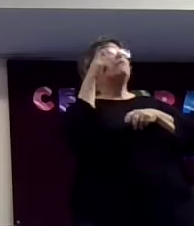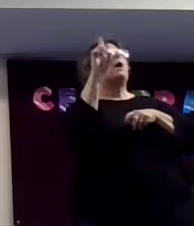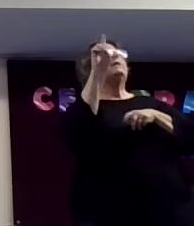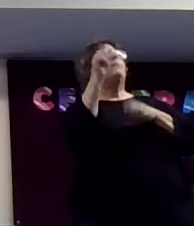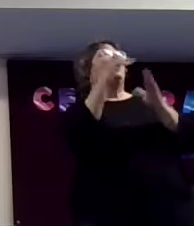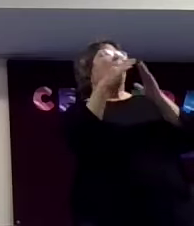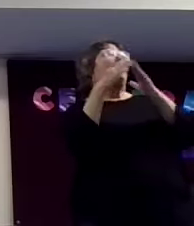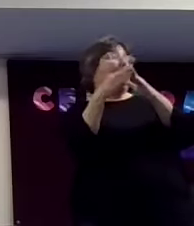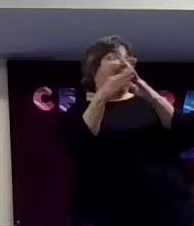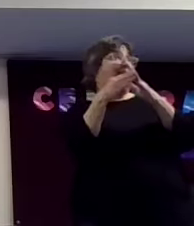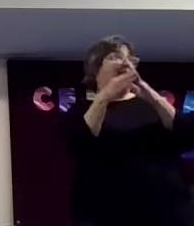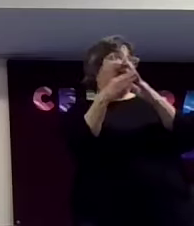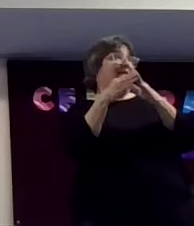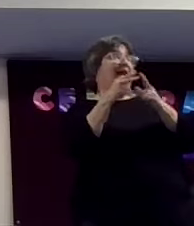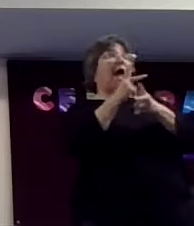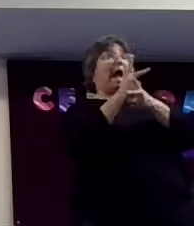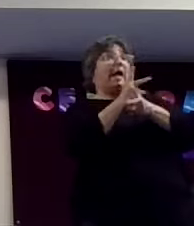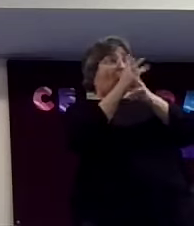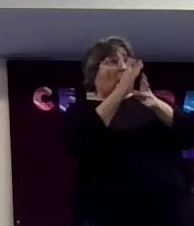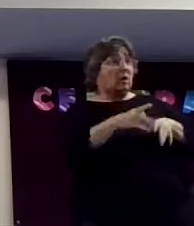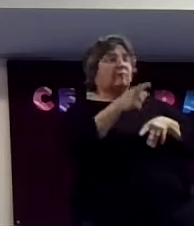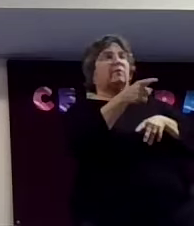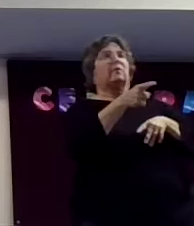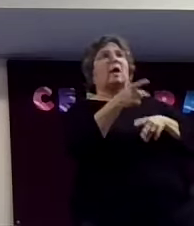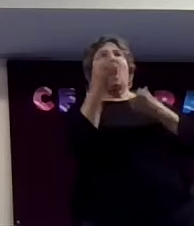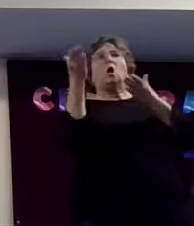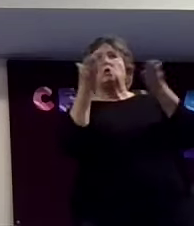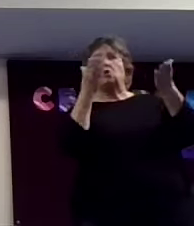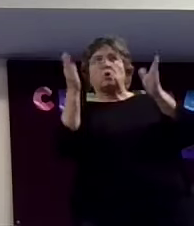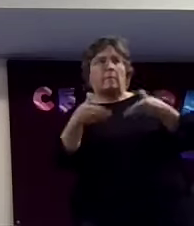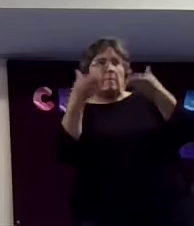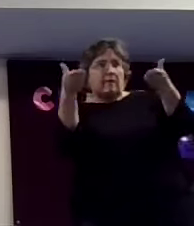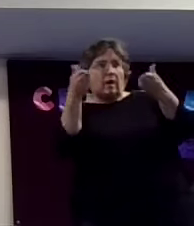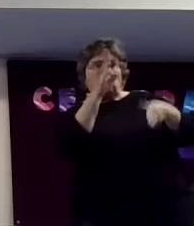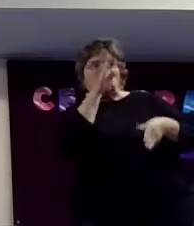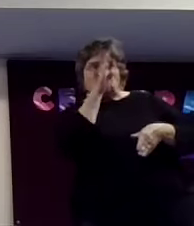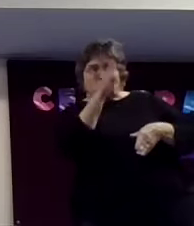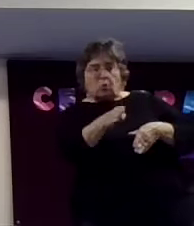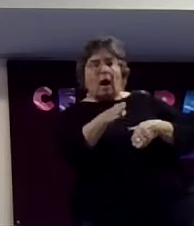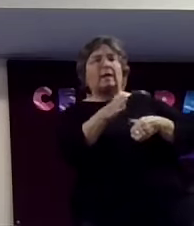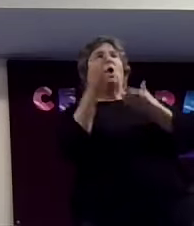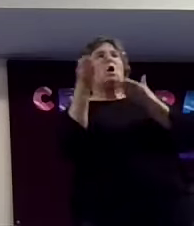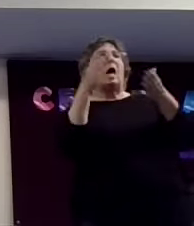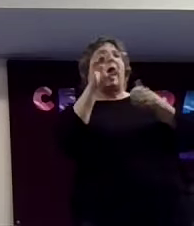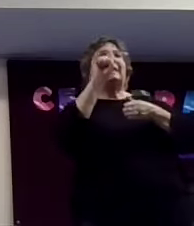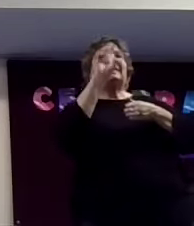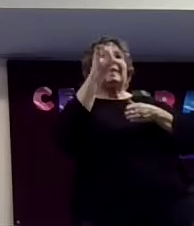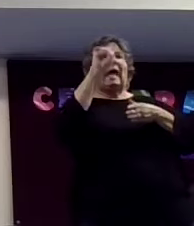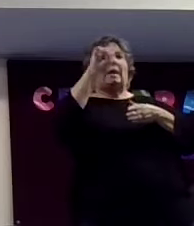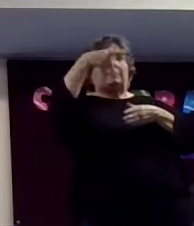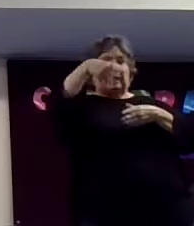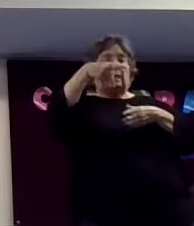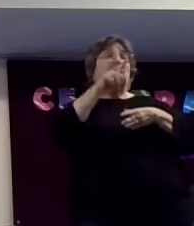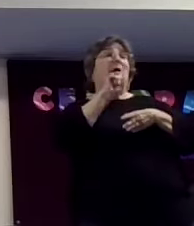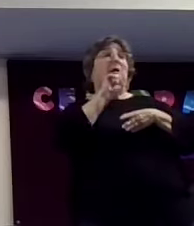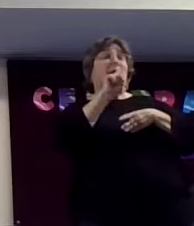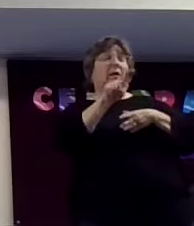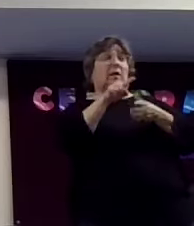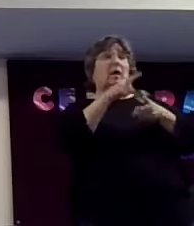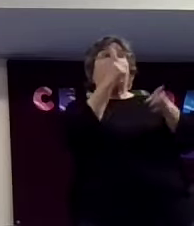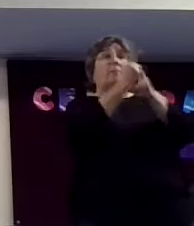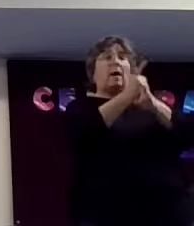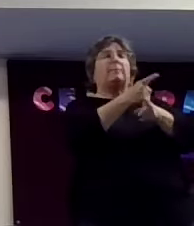disabilities community, that caregivers and service providers, direct service providers, are